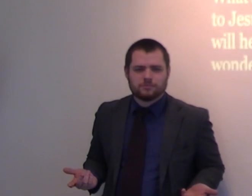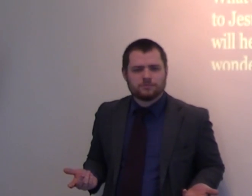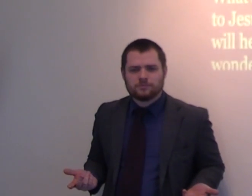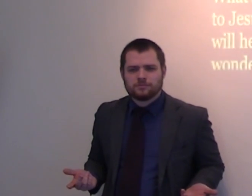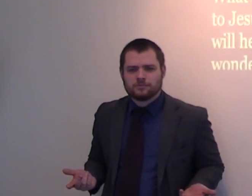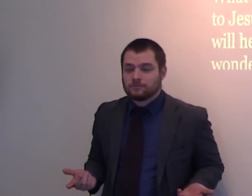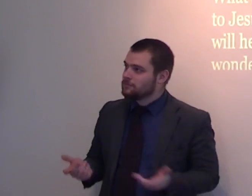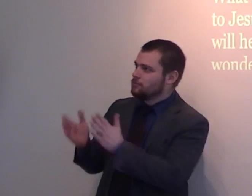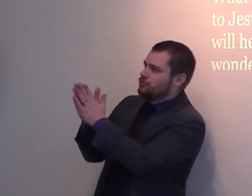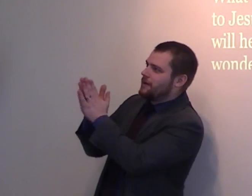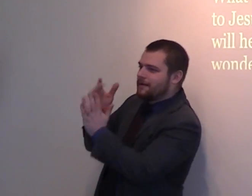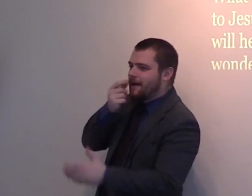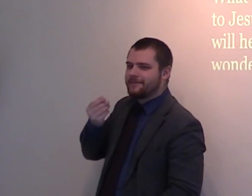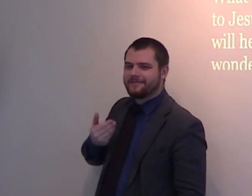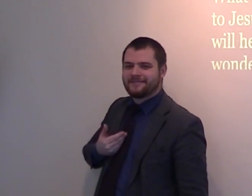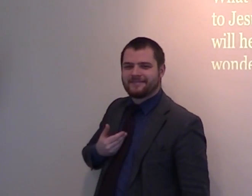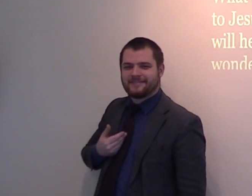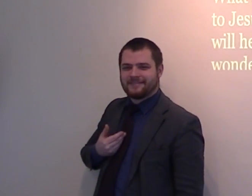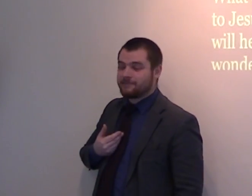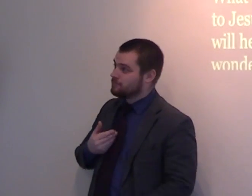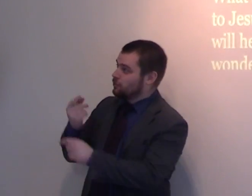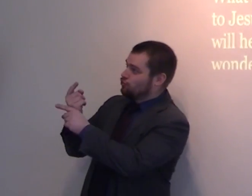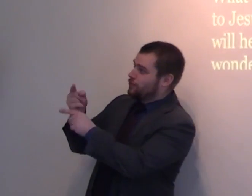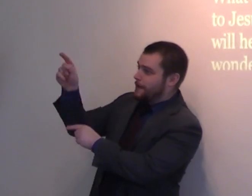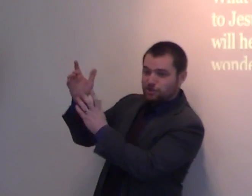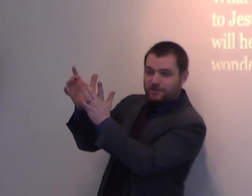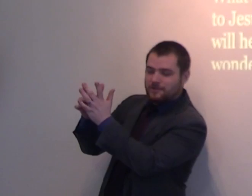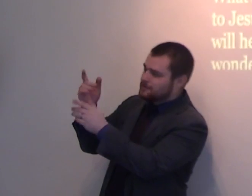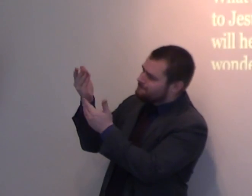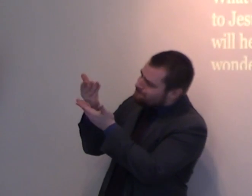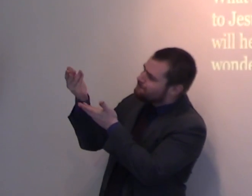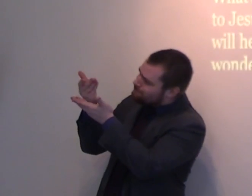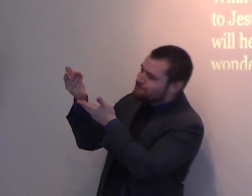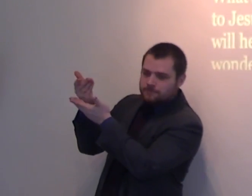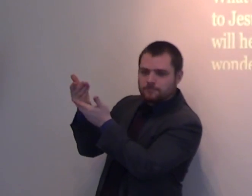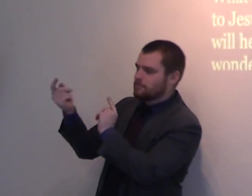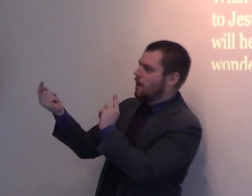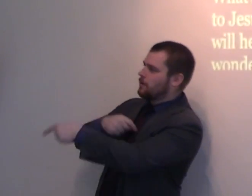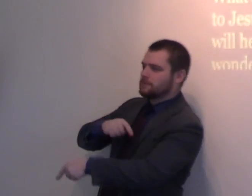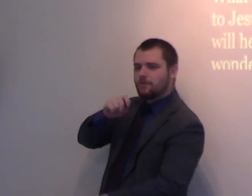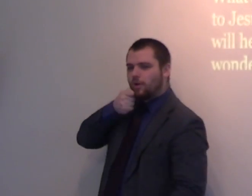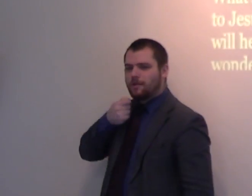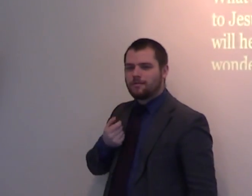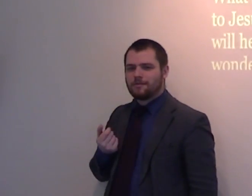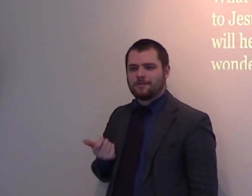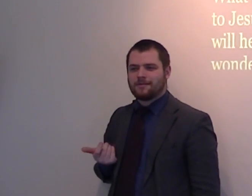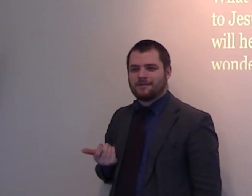I can pray. I can talk to Jesus, and he will answer me. He will help